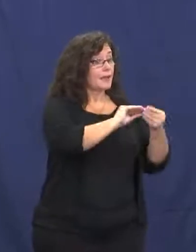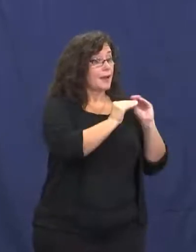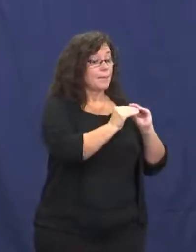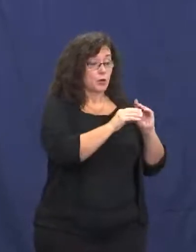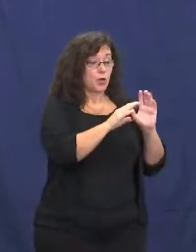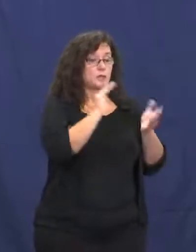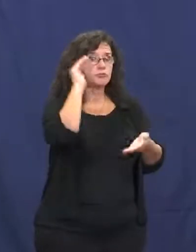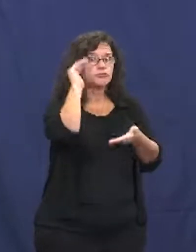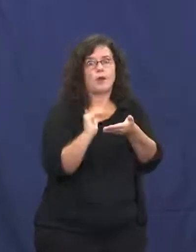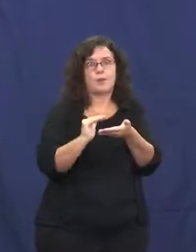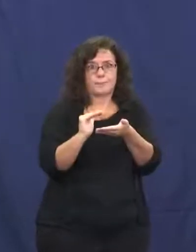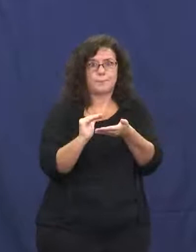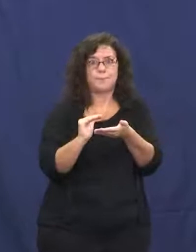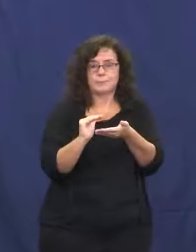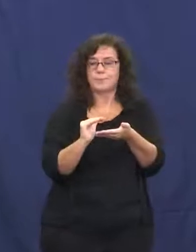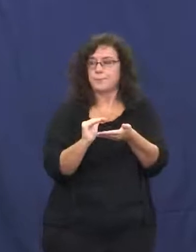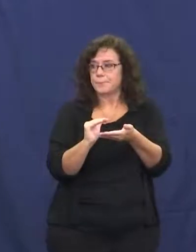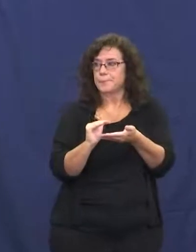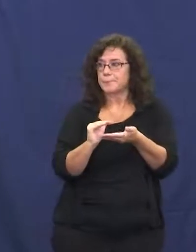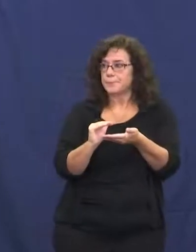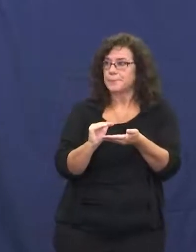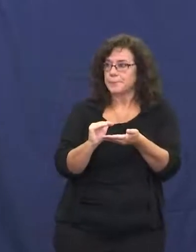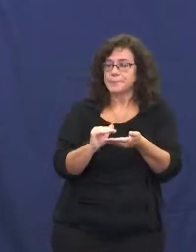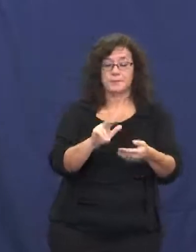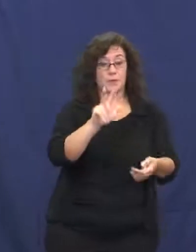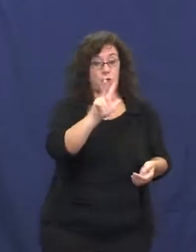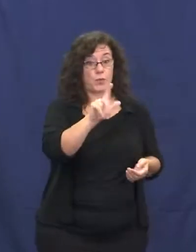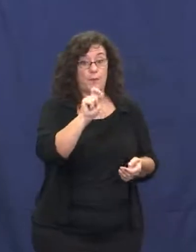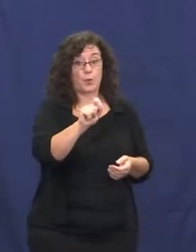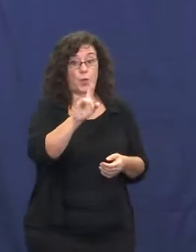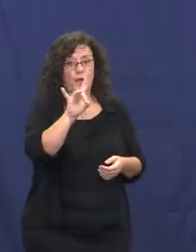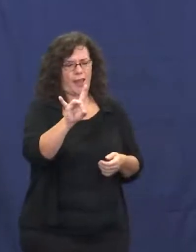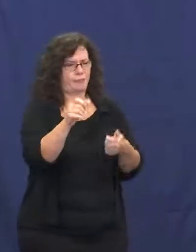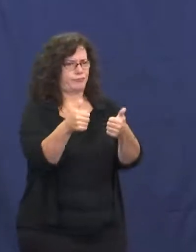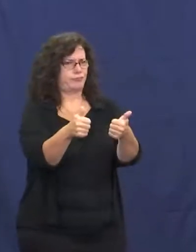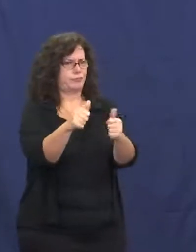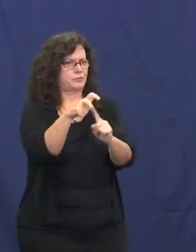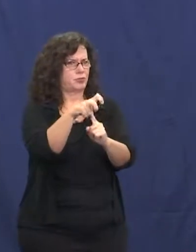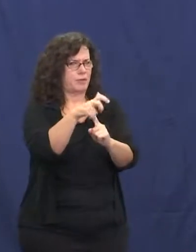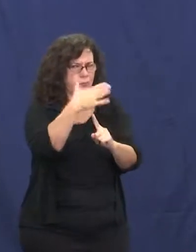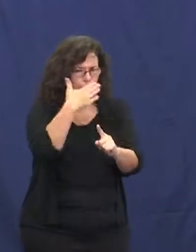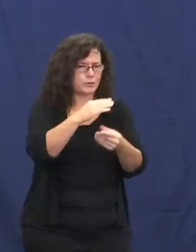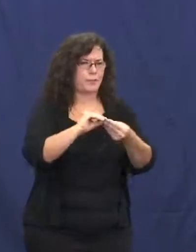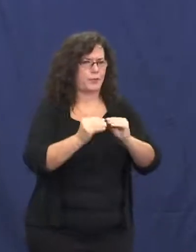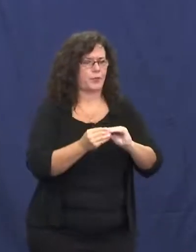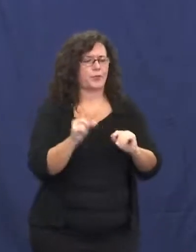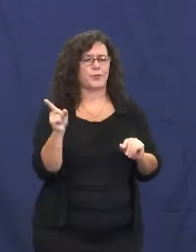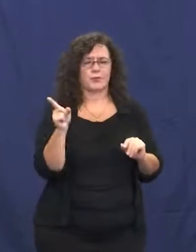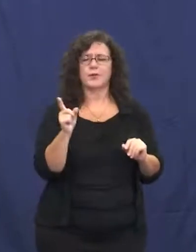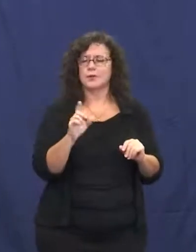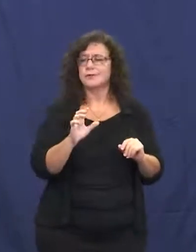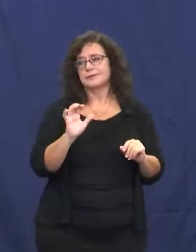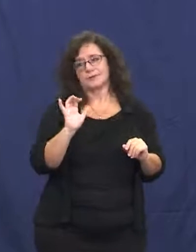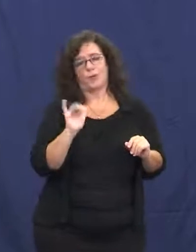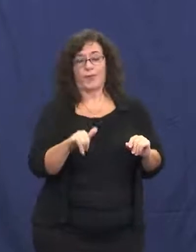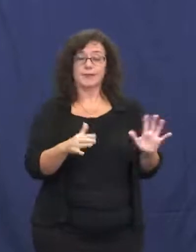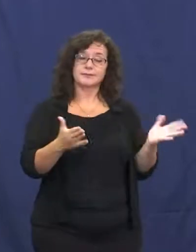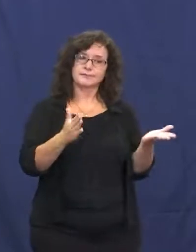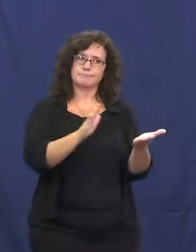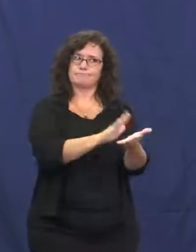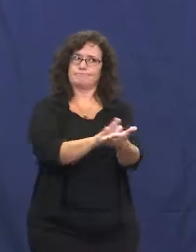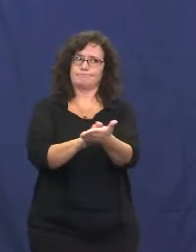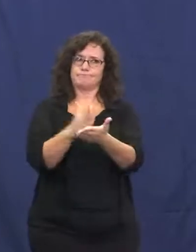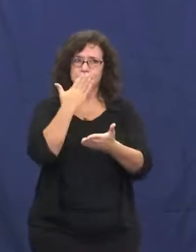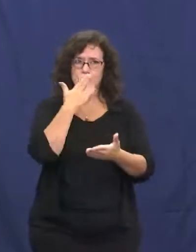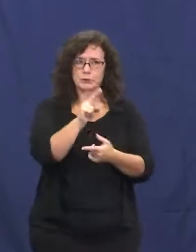from last week, and 3.8 is an excellent positivity rate. And so that is really good news,